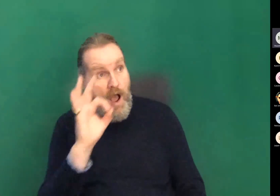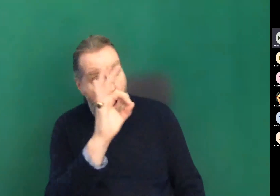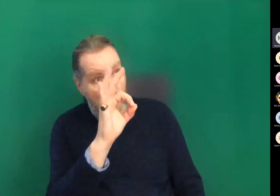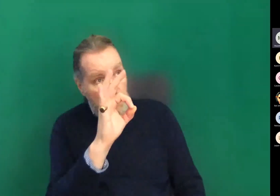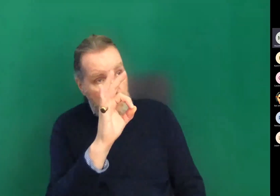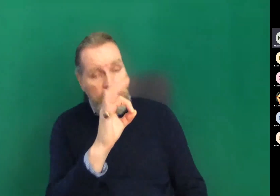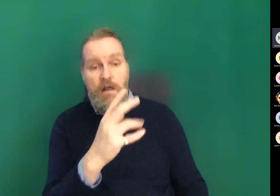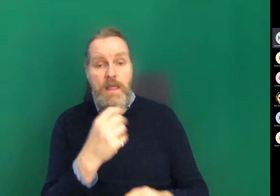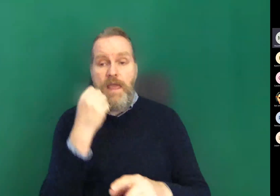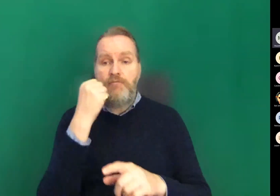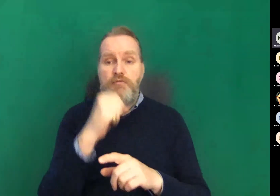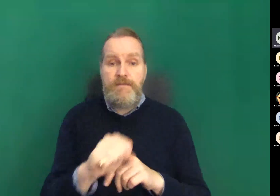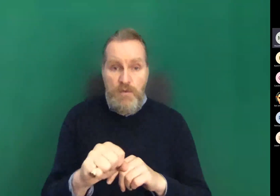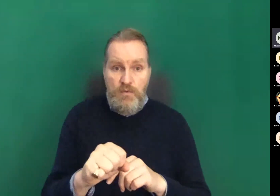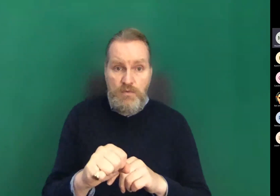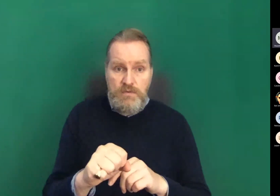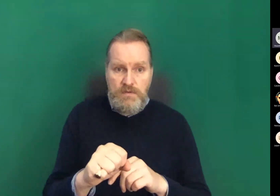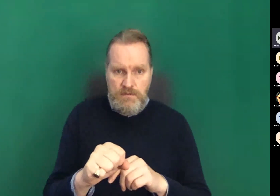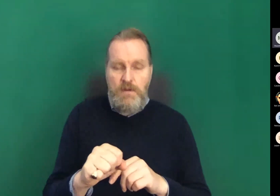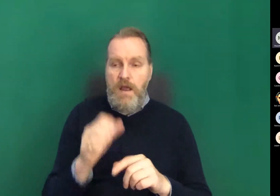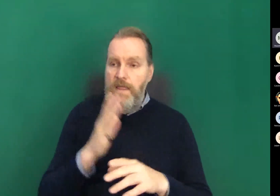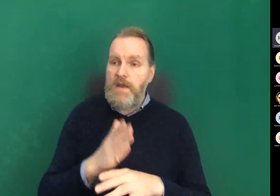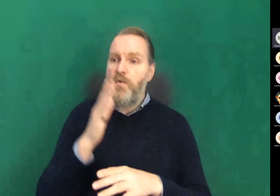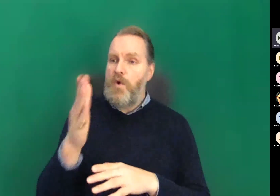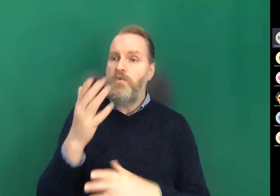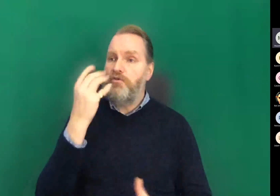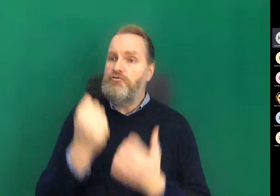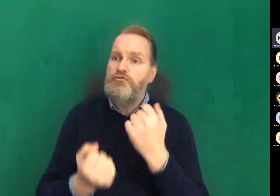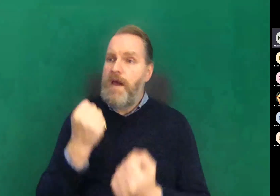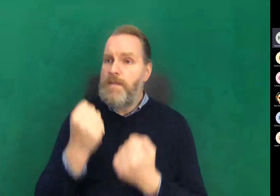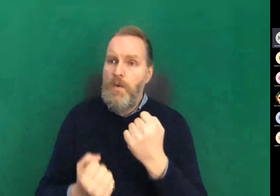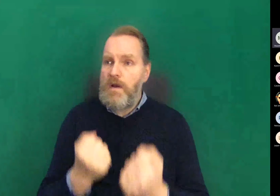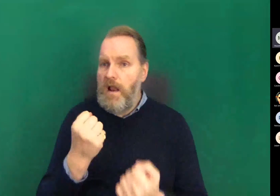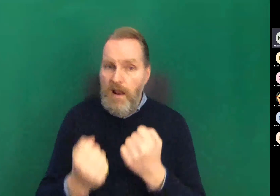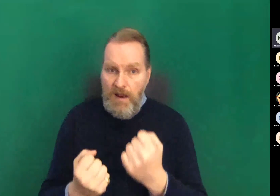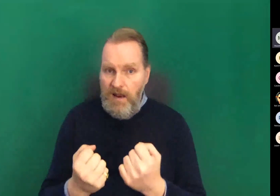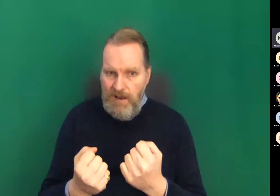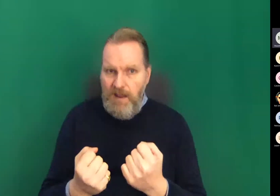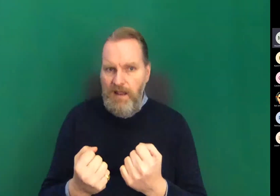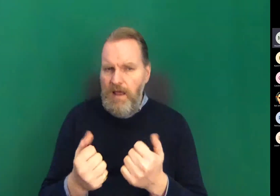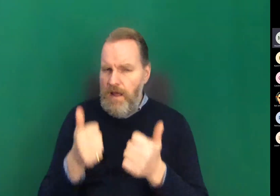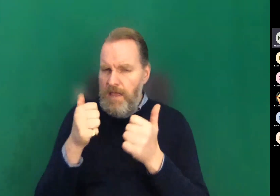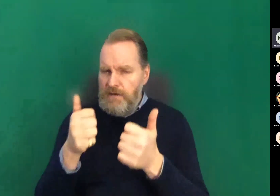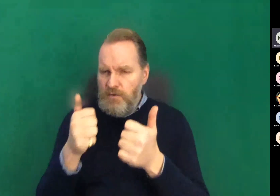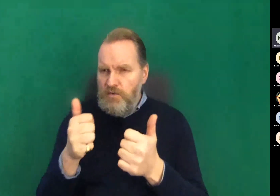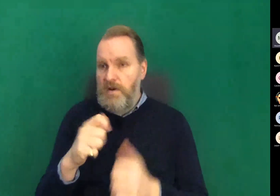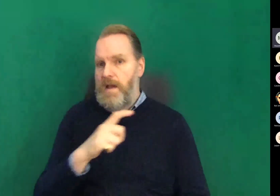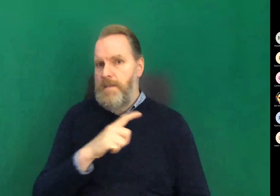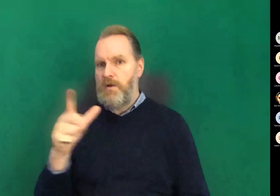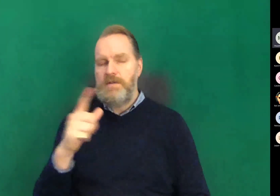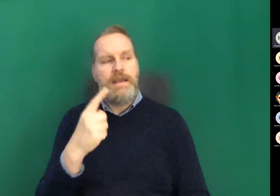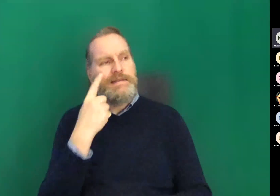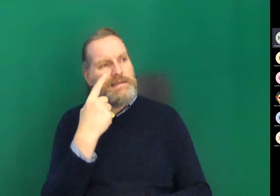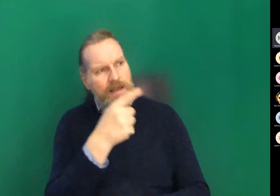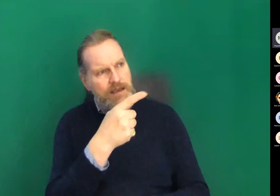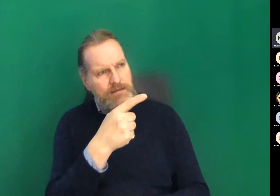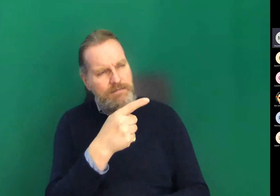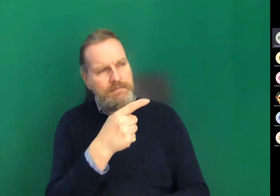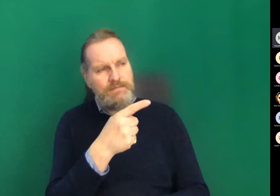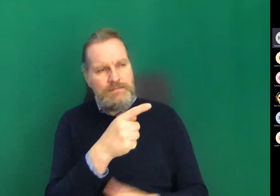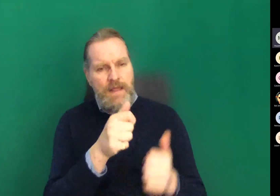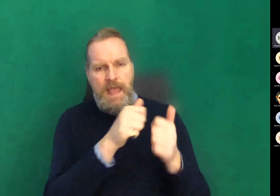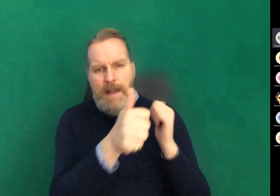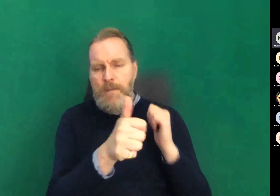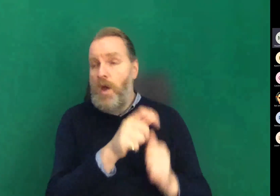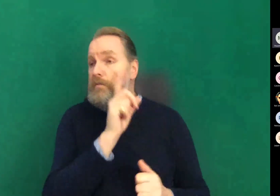is easier for the tribunal to identify if the employer was being unreasonable by not acting on it.